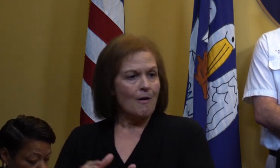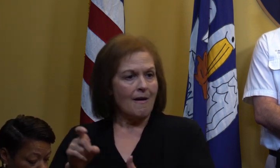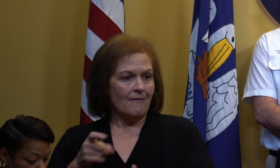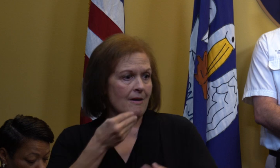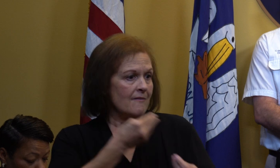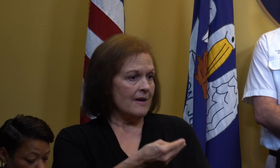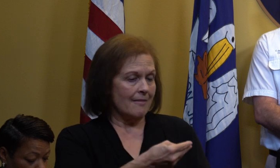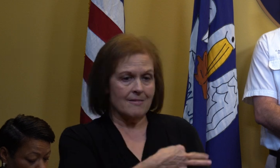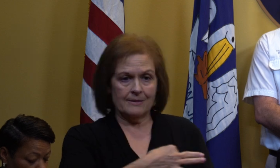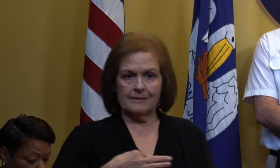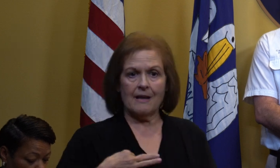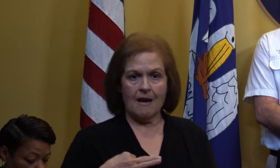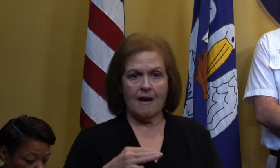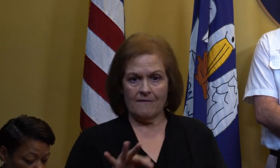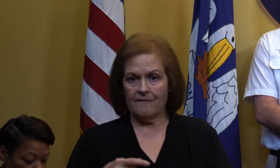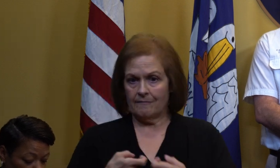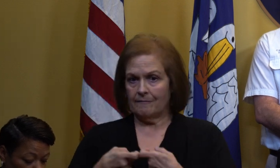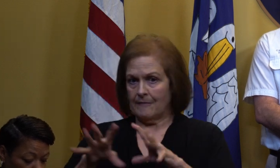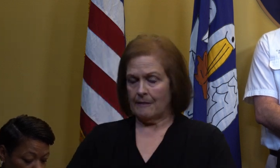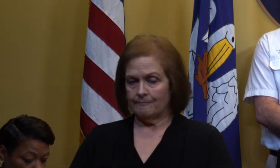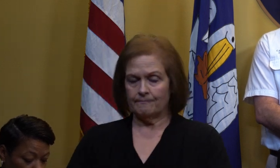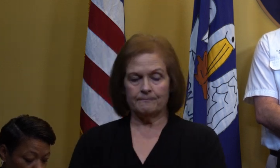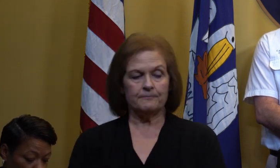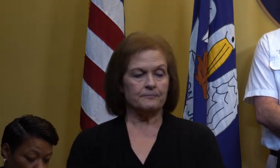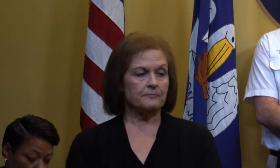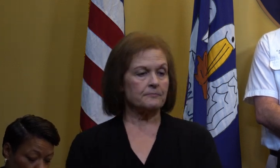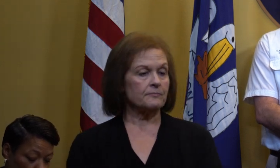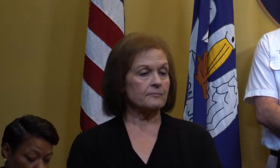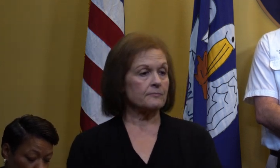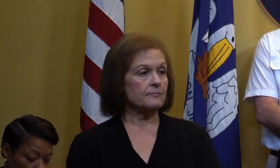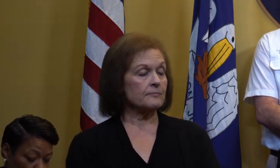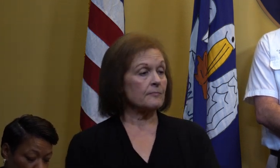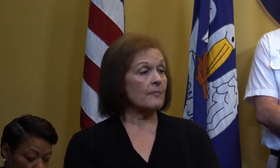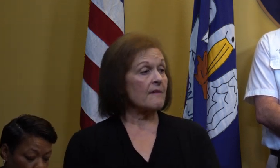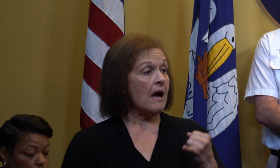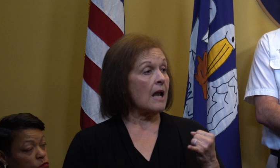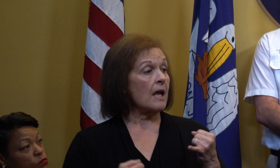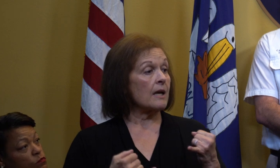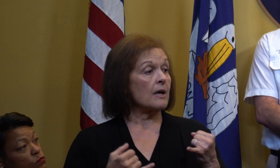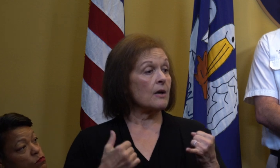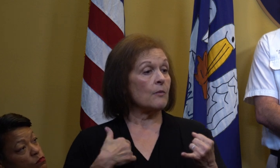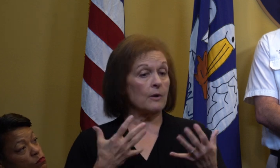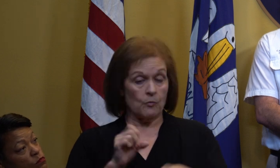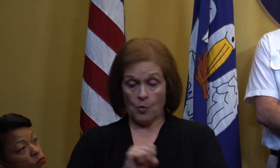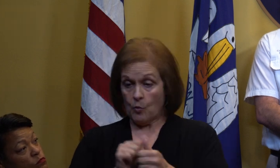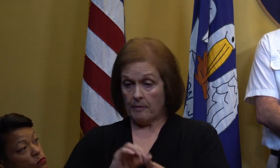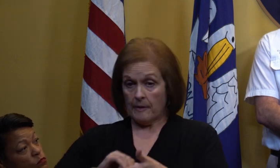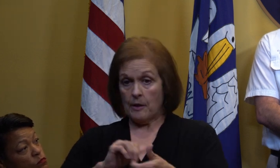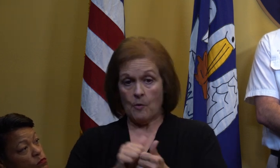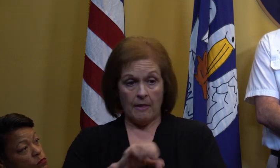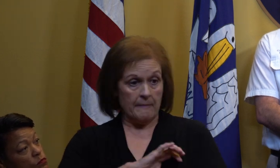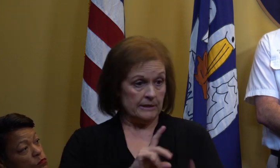during loss of power in the city. So, and finally, we'll be glad to work with our partners at